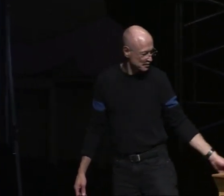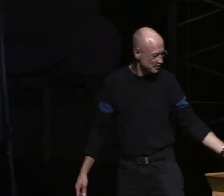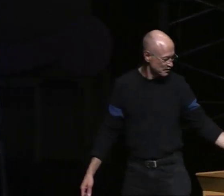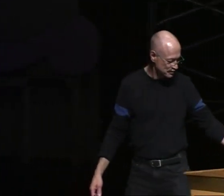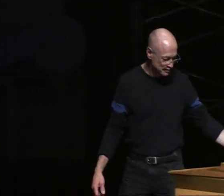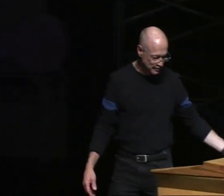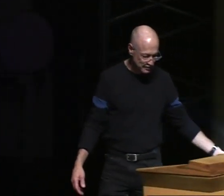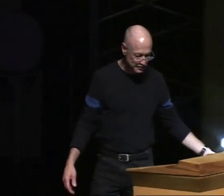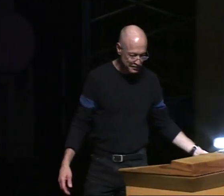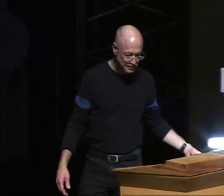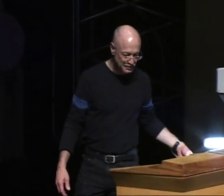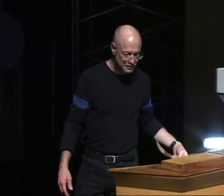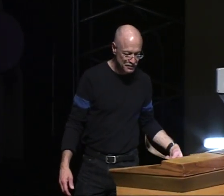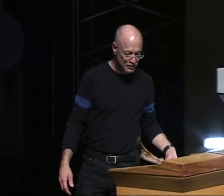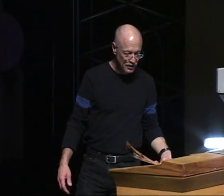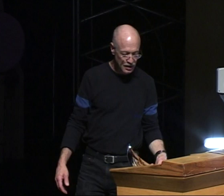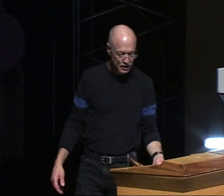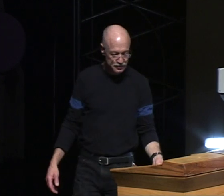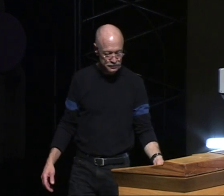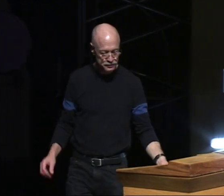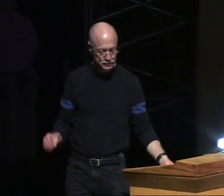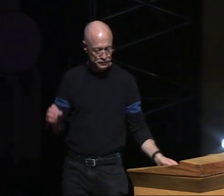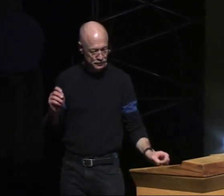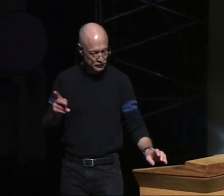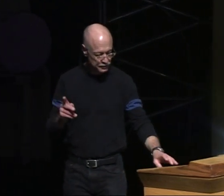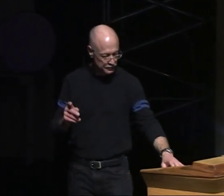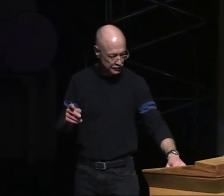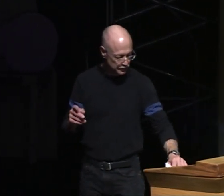Here's another example of some of my work.